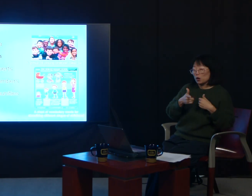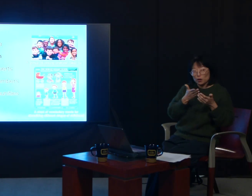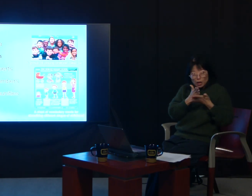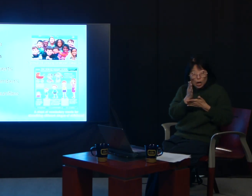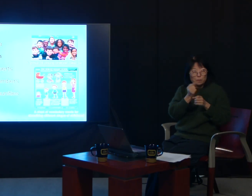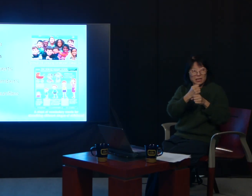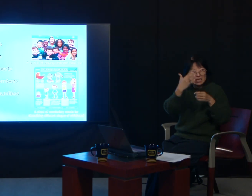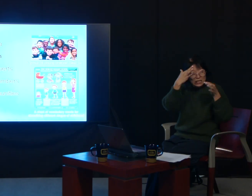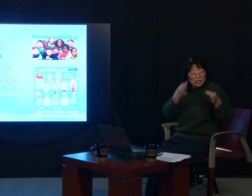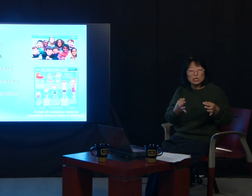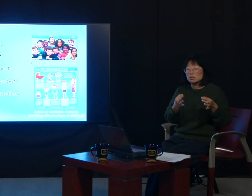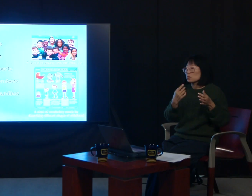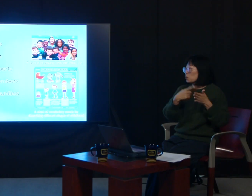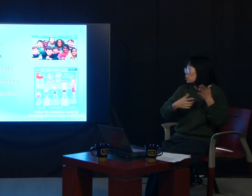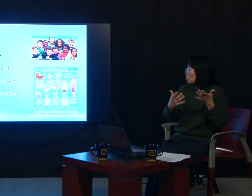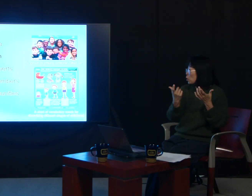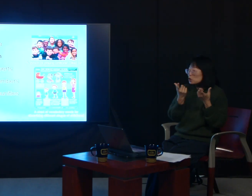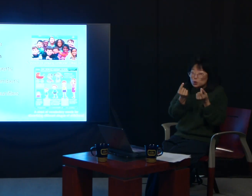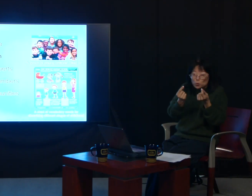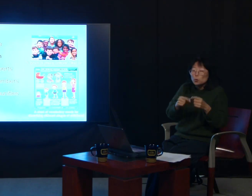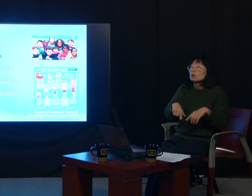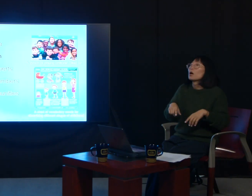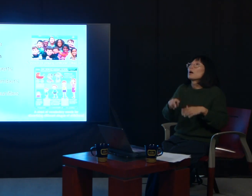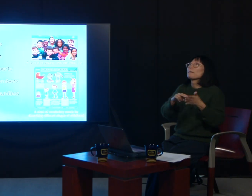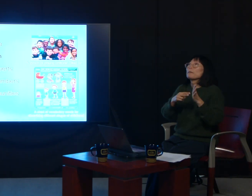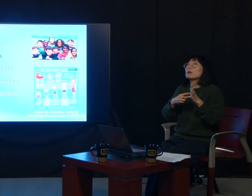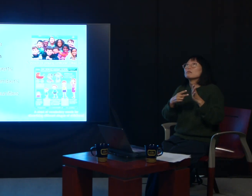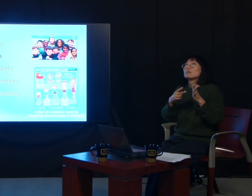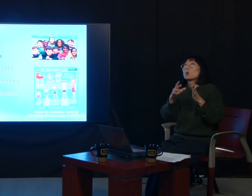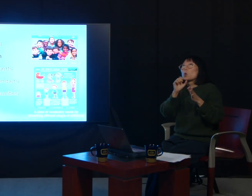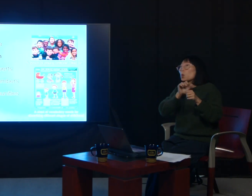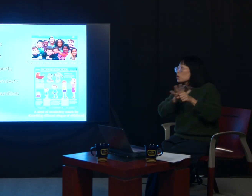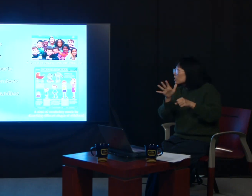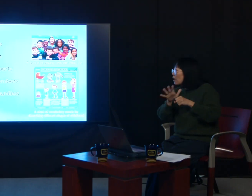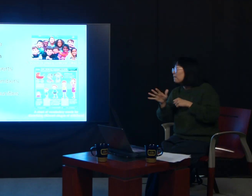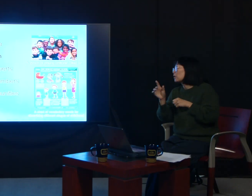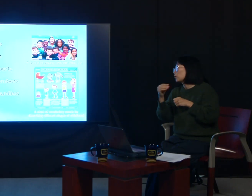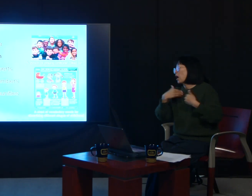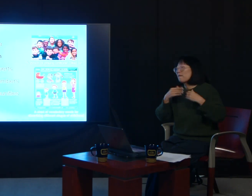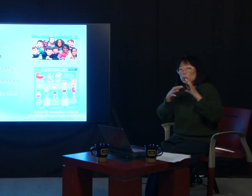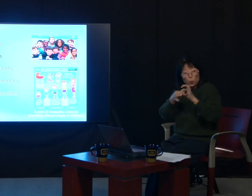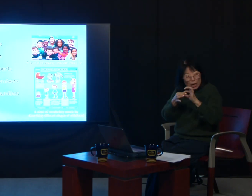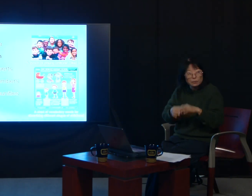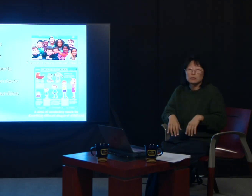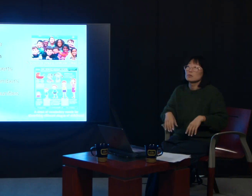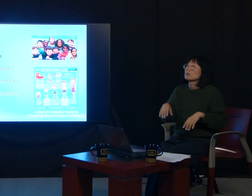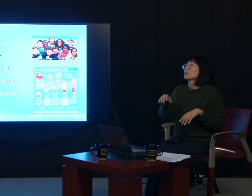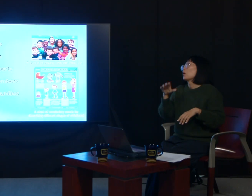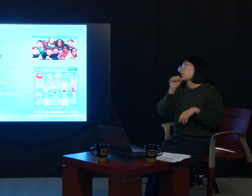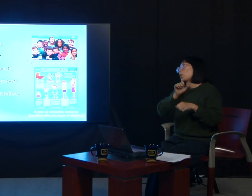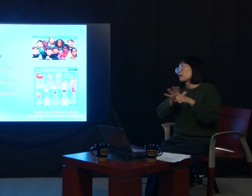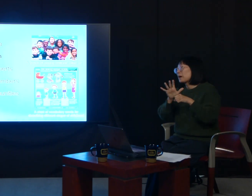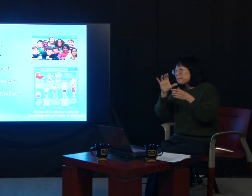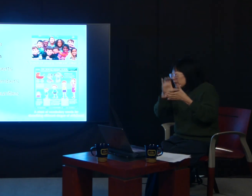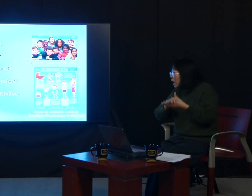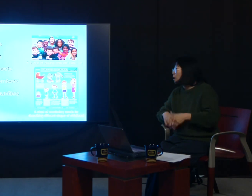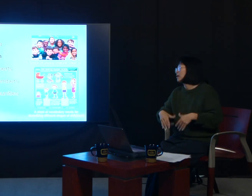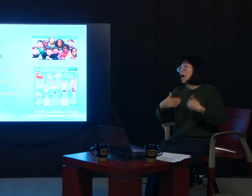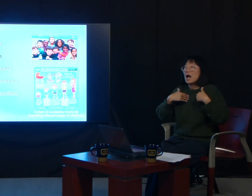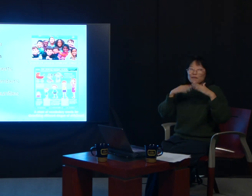if they're allowed to make decisions, what they want to do, how independent they are they old enough to have relationships? Are they old enough to marry, have children,